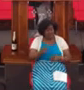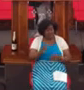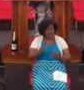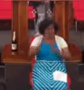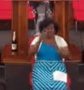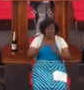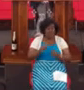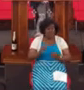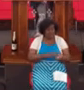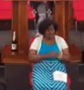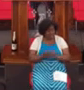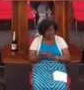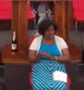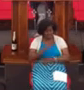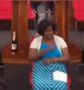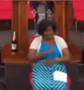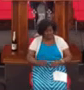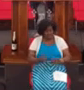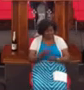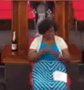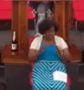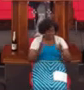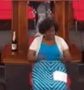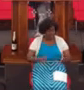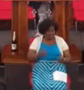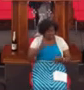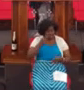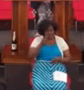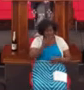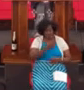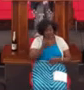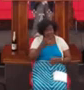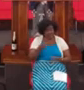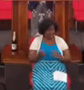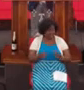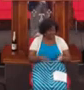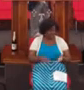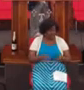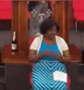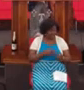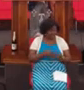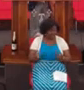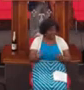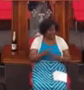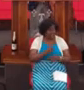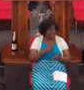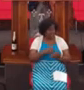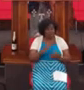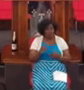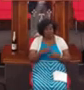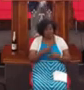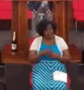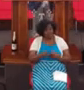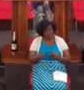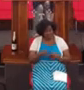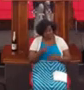Christ as Lord and as personal Savior. Because you're going to die. Whether you take it or don't take it, you're going to